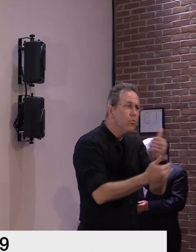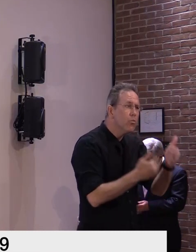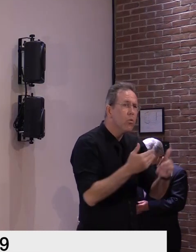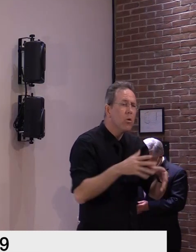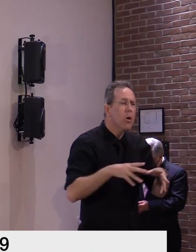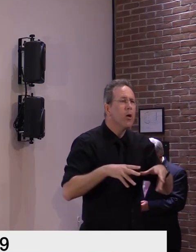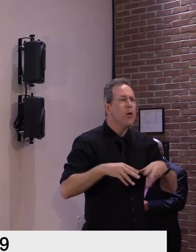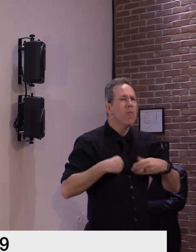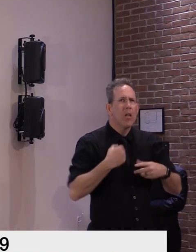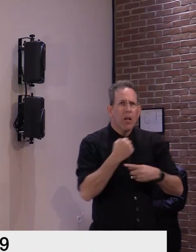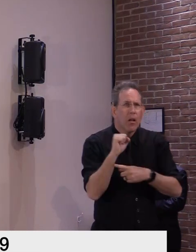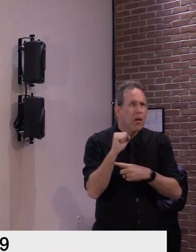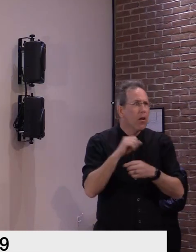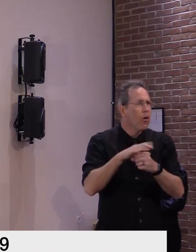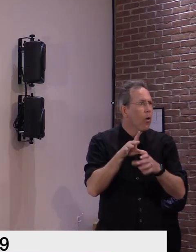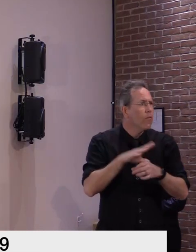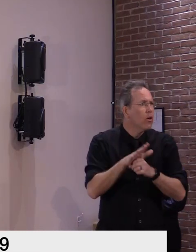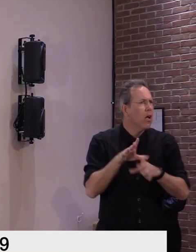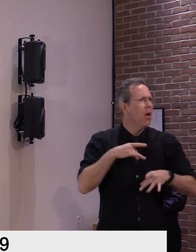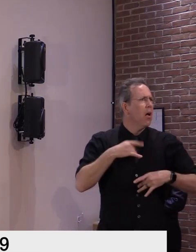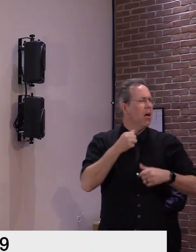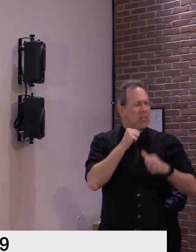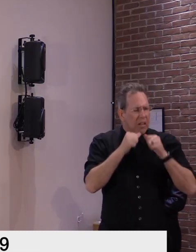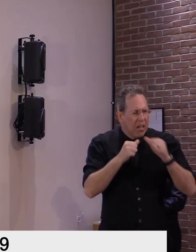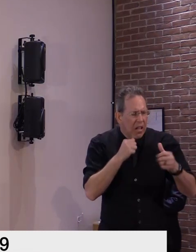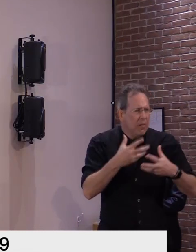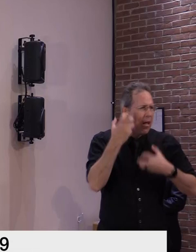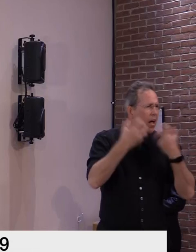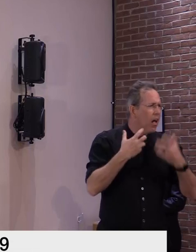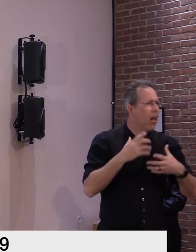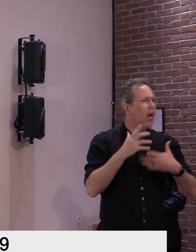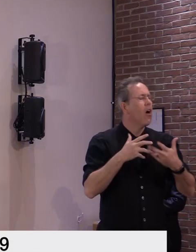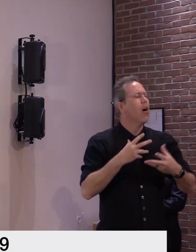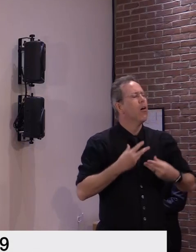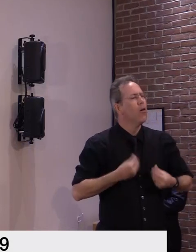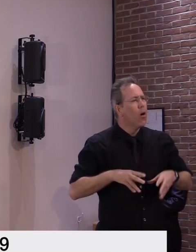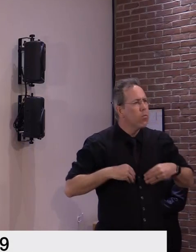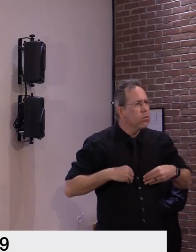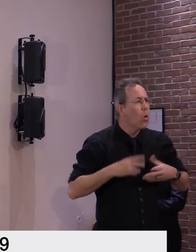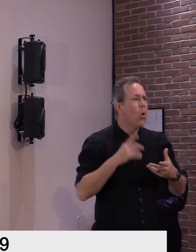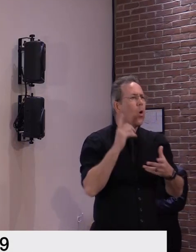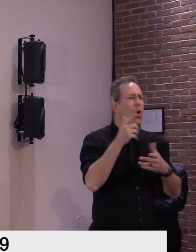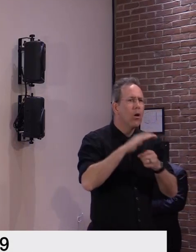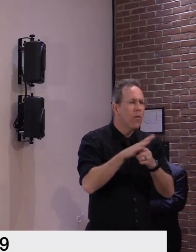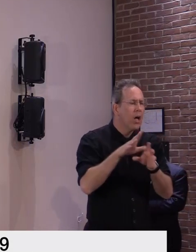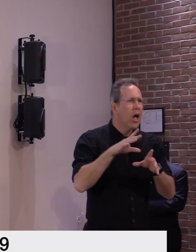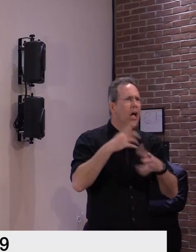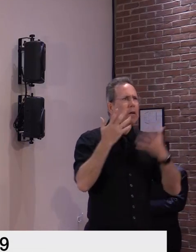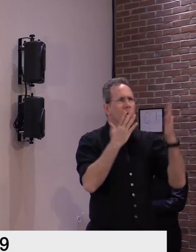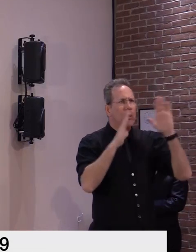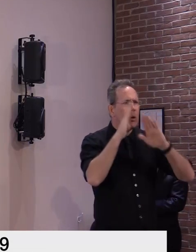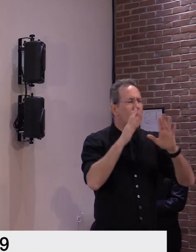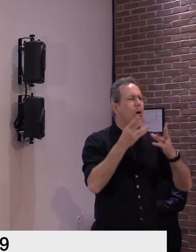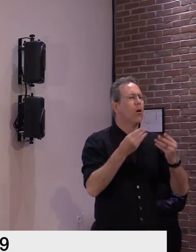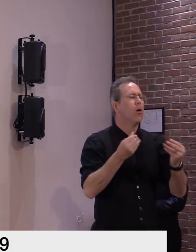constructively and put that in the back, in the rearview mirror, so to speak.